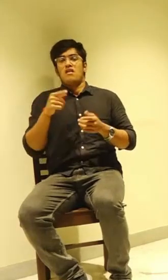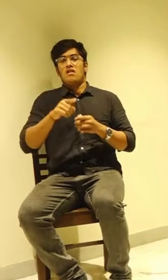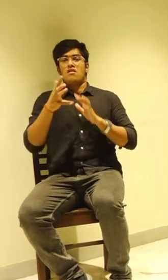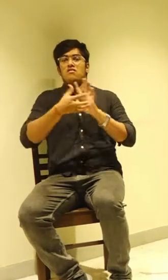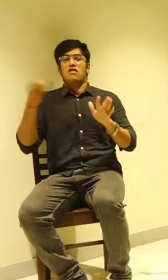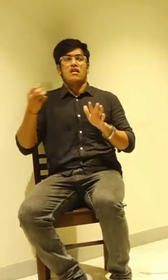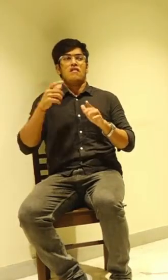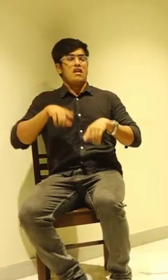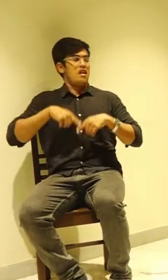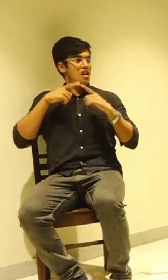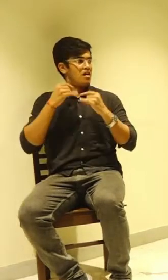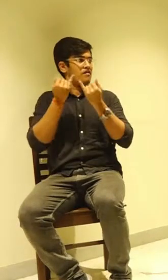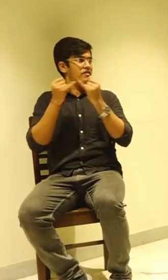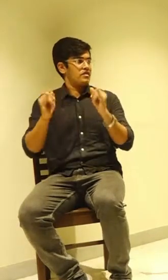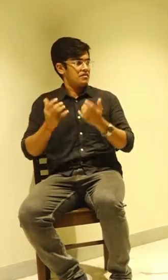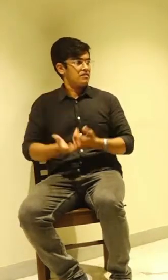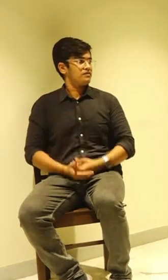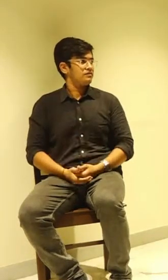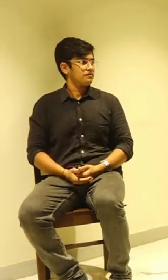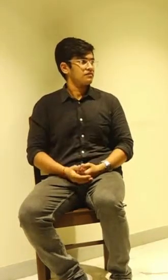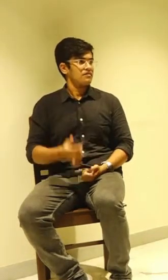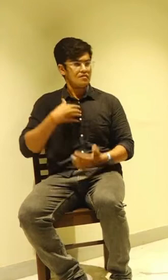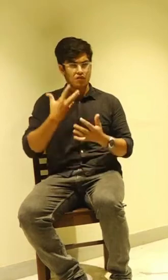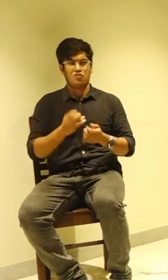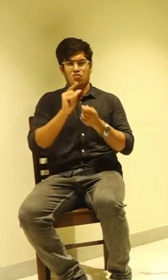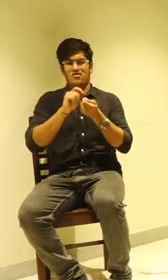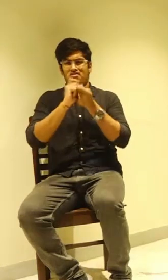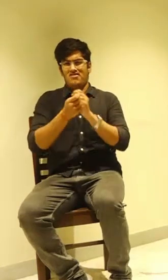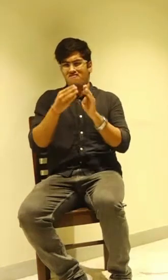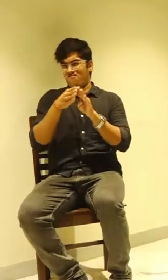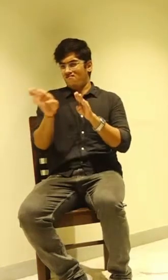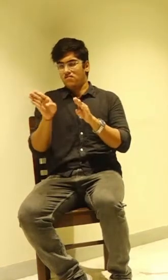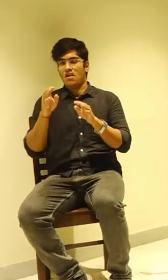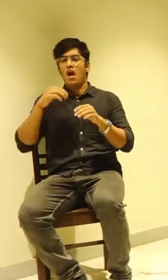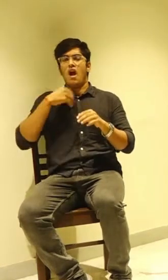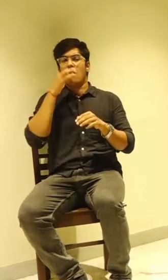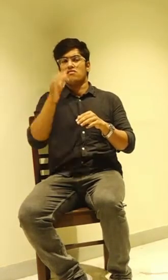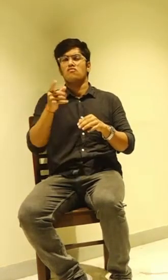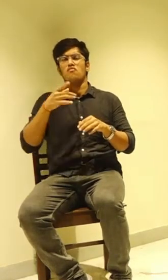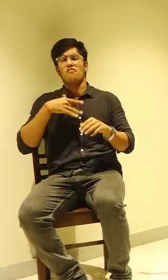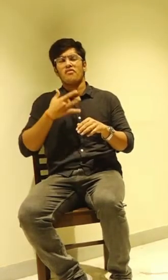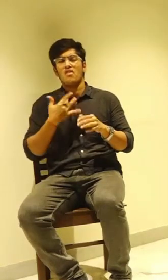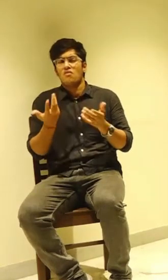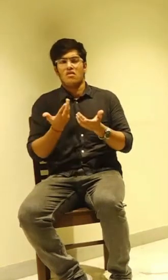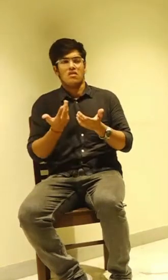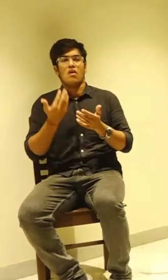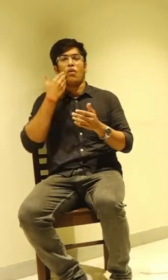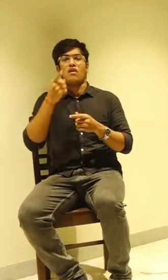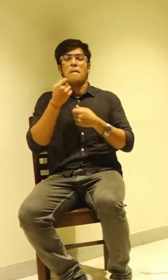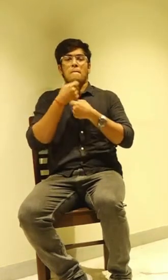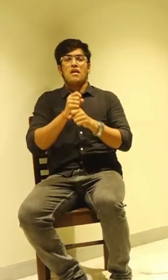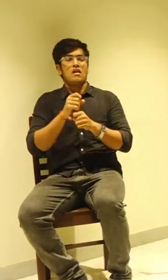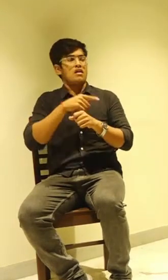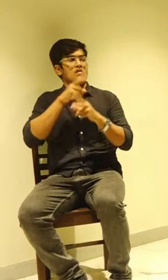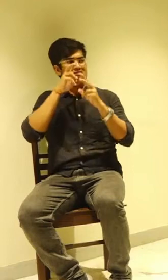significant as this. And here I want to just change tack a little bit and ask you how you feel when you were preparing and researching for